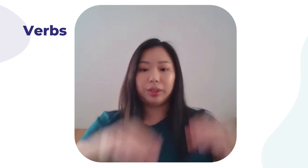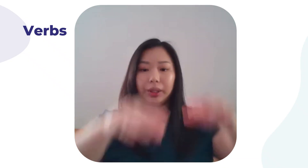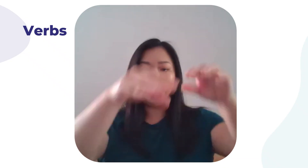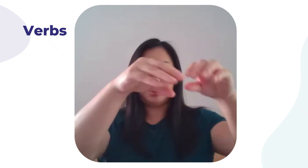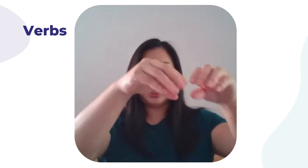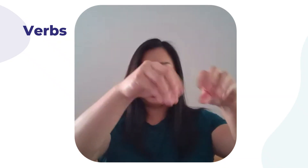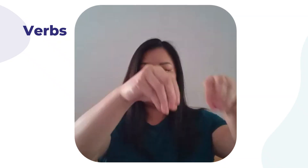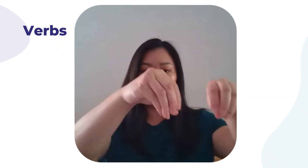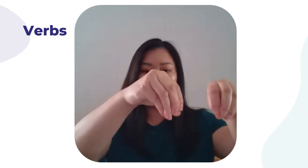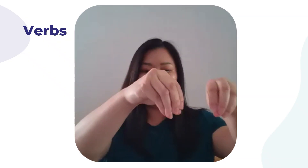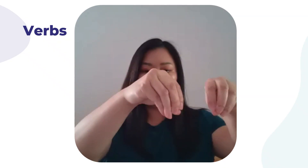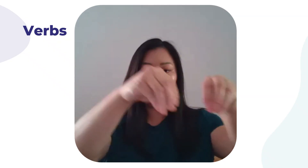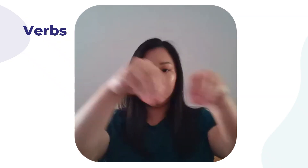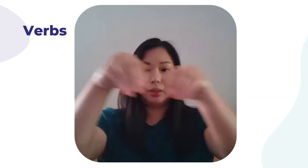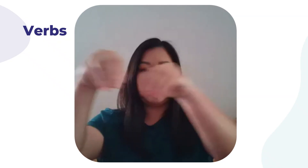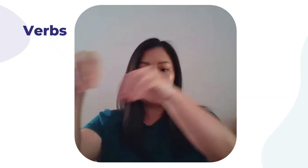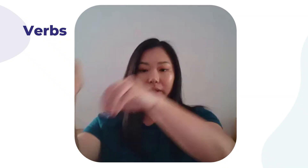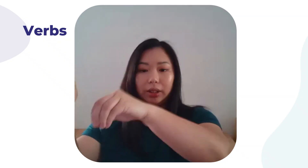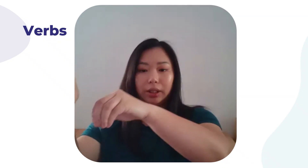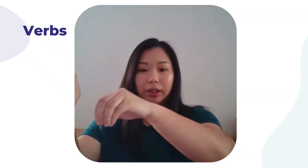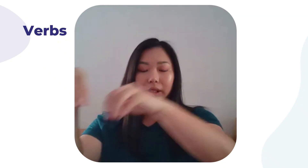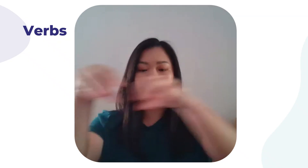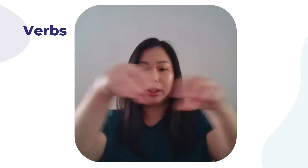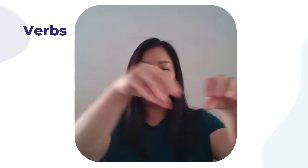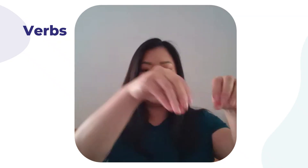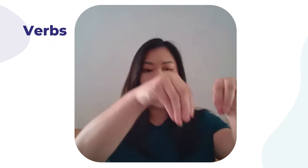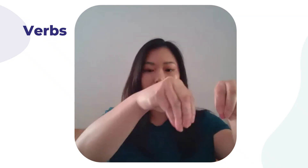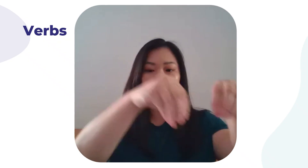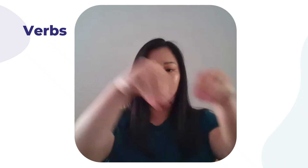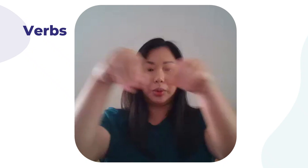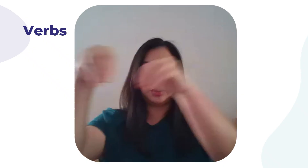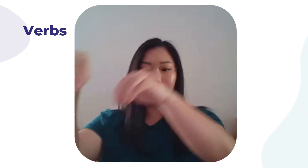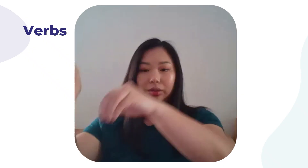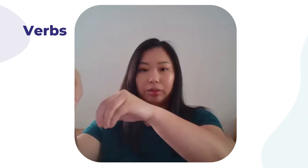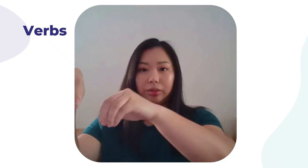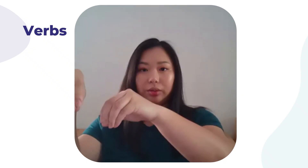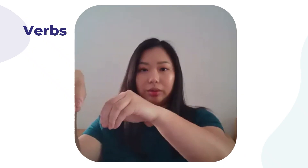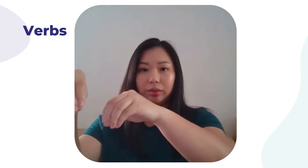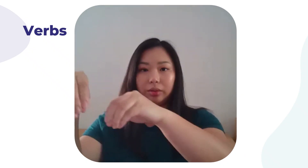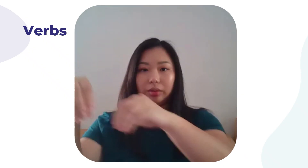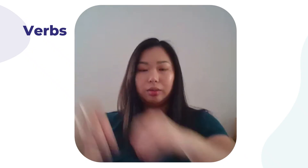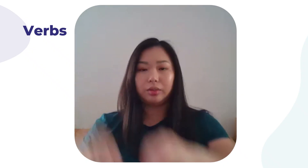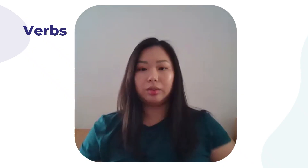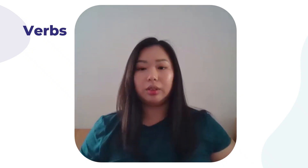Move, pick something up and move it. Move.